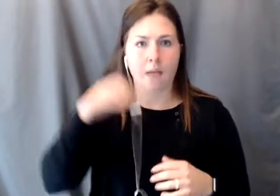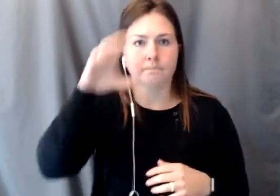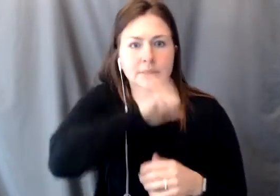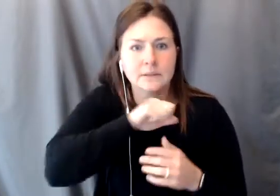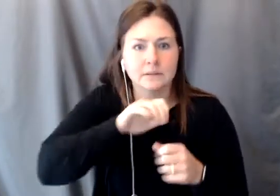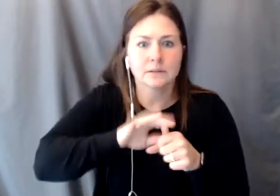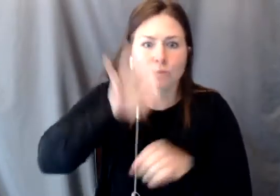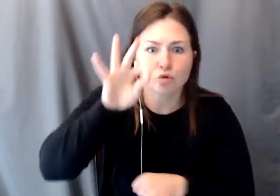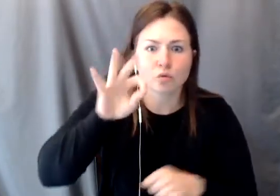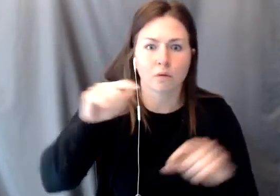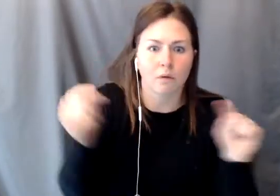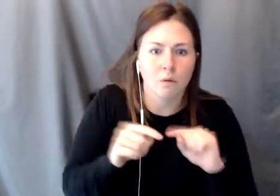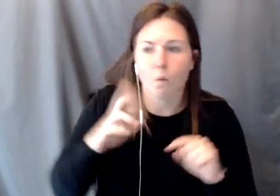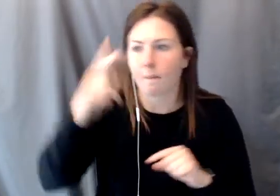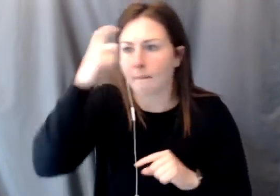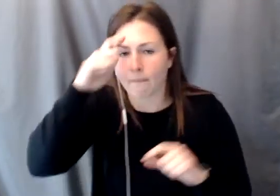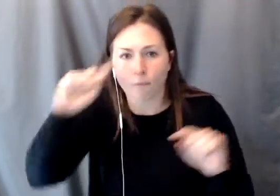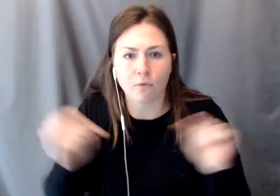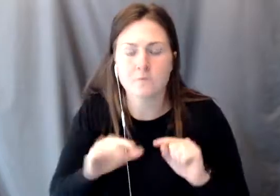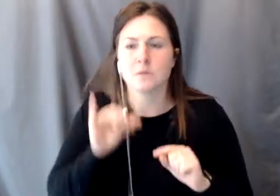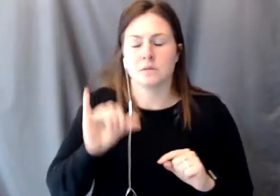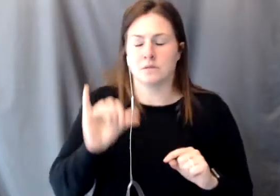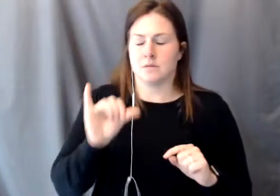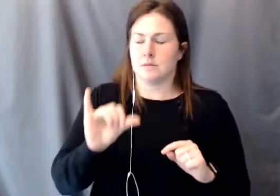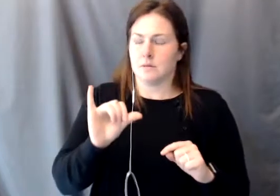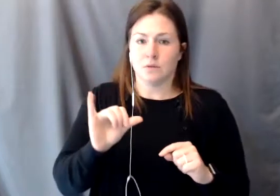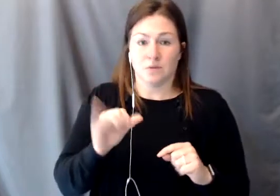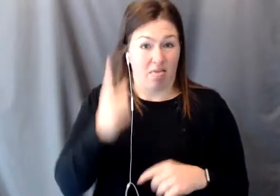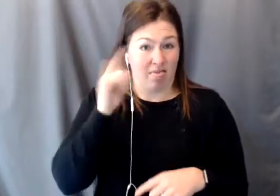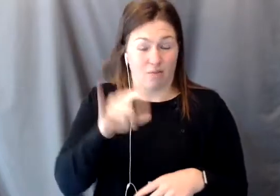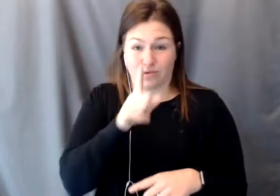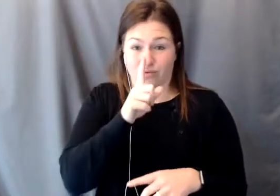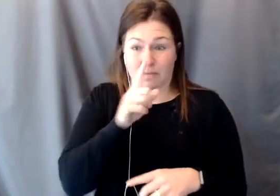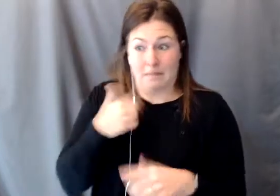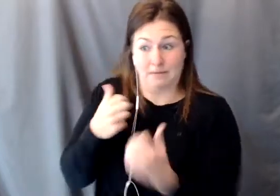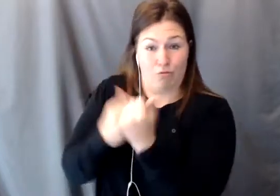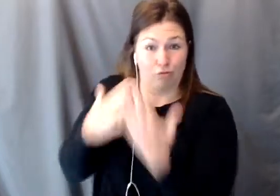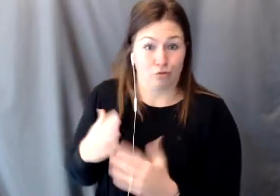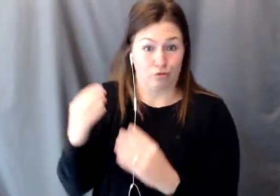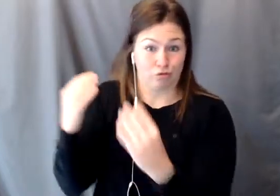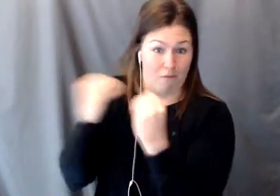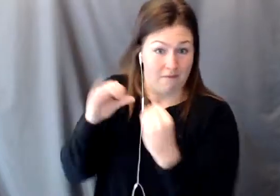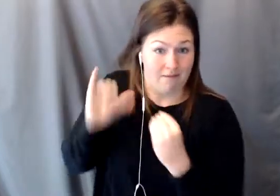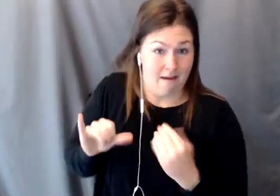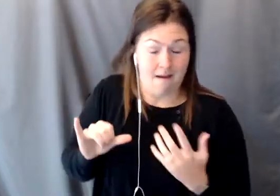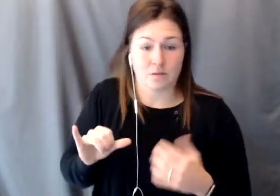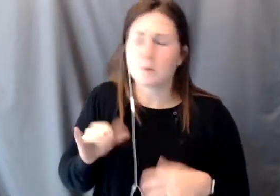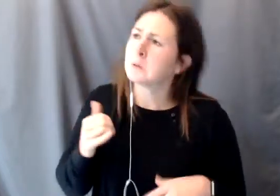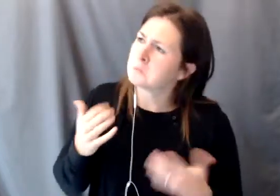really just stood out to me in my amends step was, I was probably 5 years sober, and my